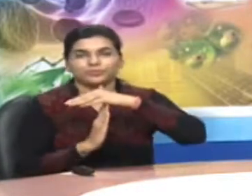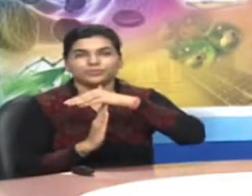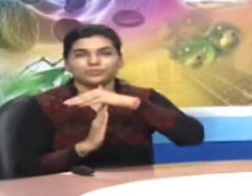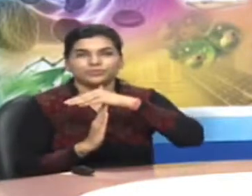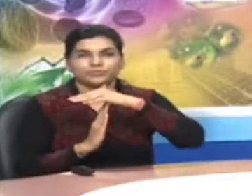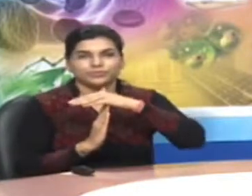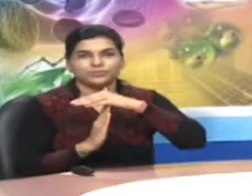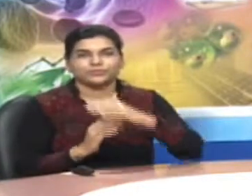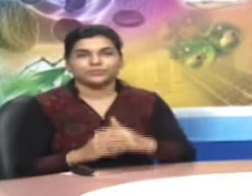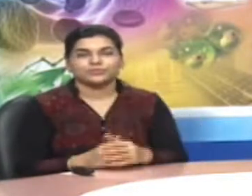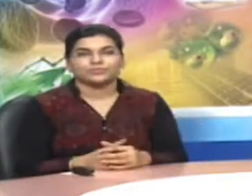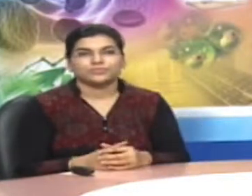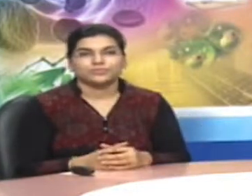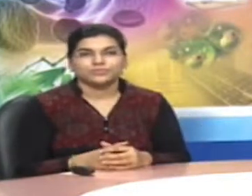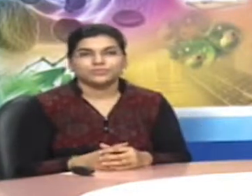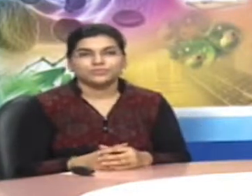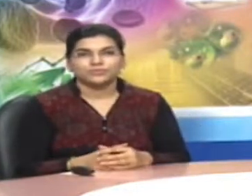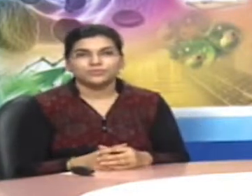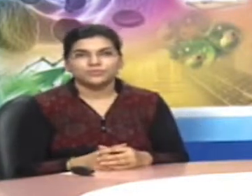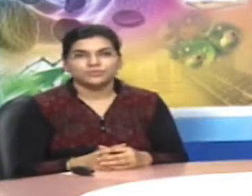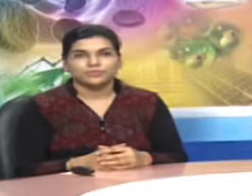We would like to take a break.